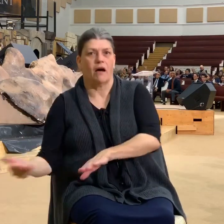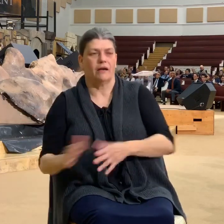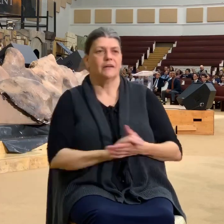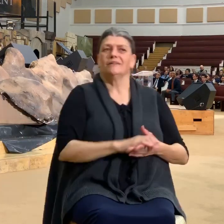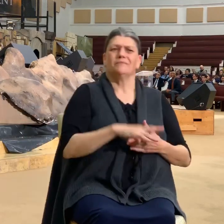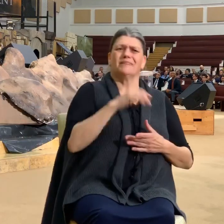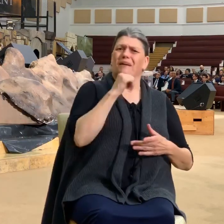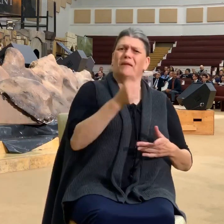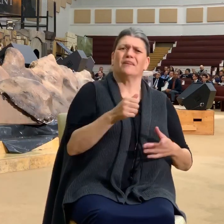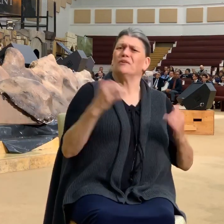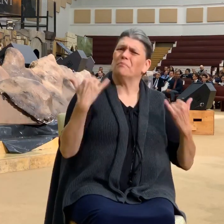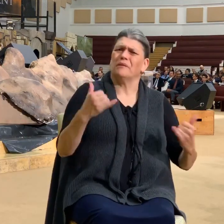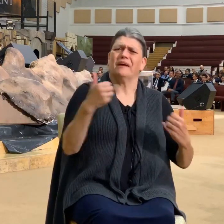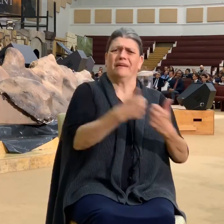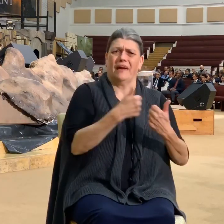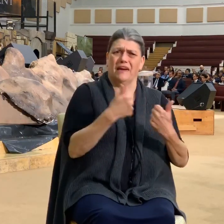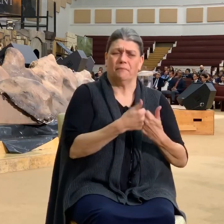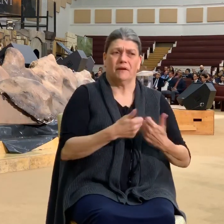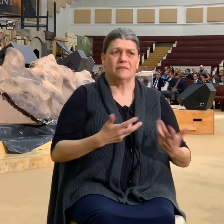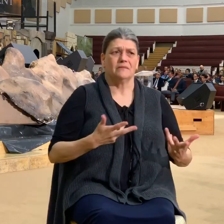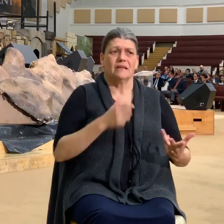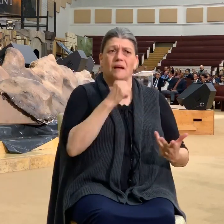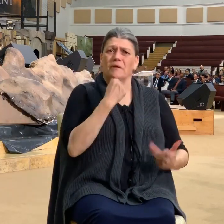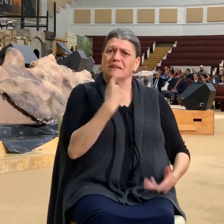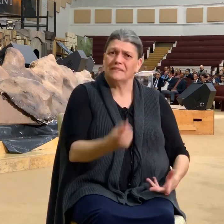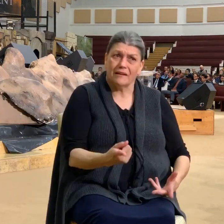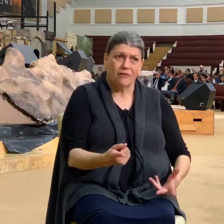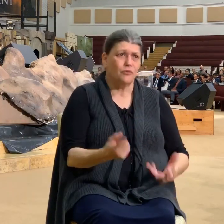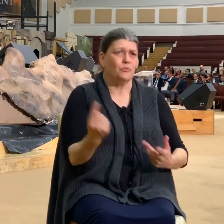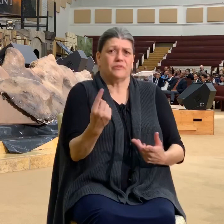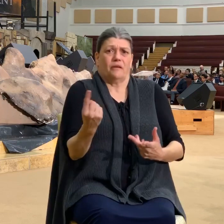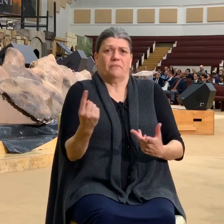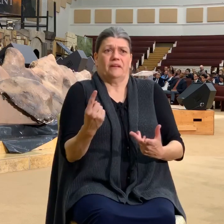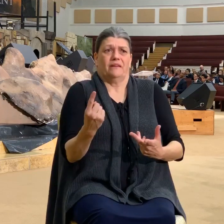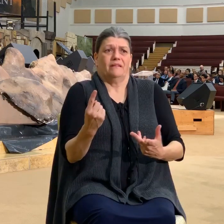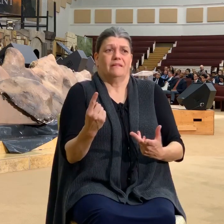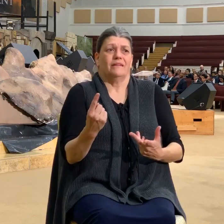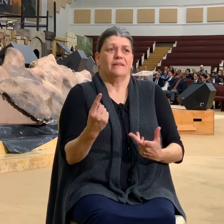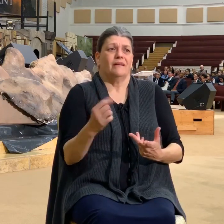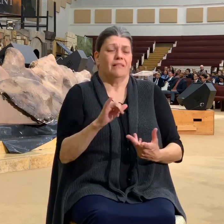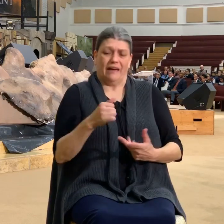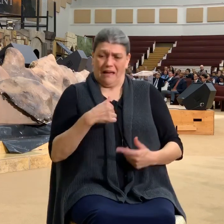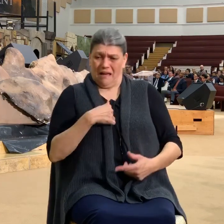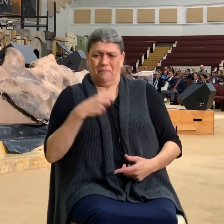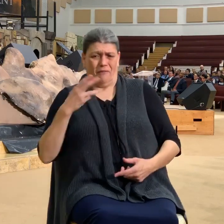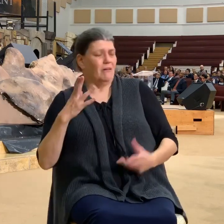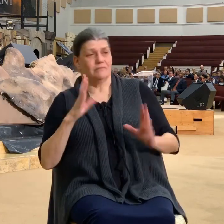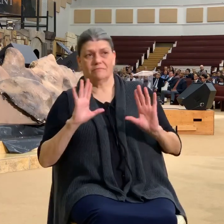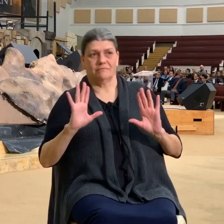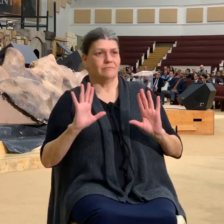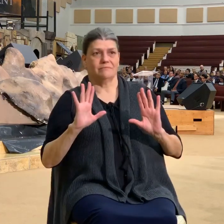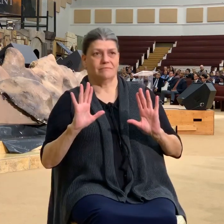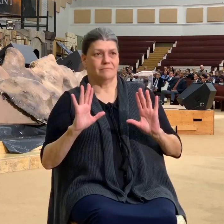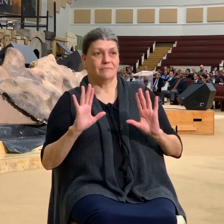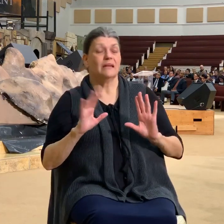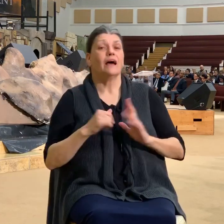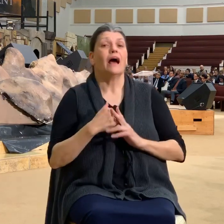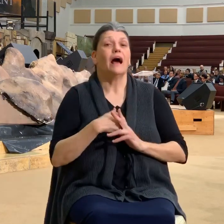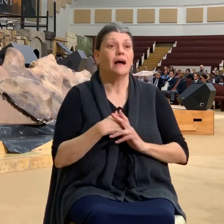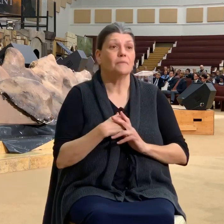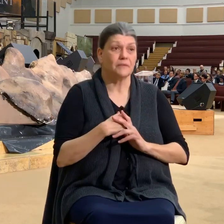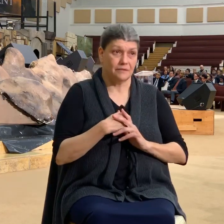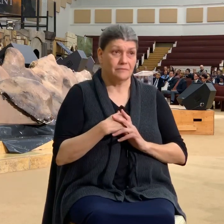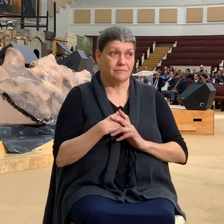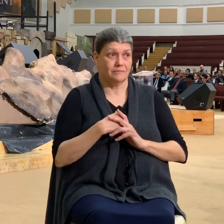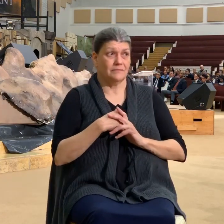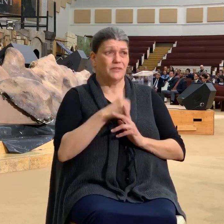I don't believe that. I don't play that game. I'm not going to tell you something that and act like it's God when it's not. Because you